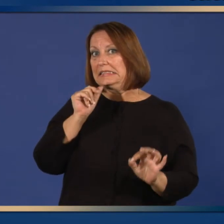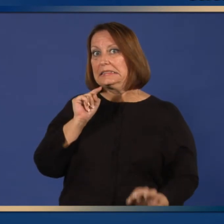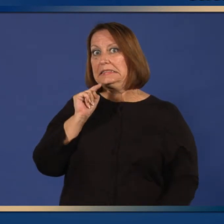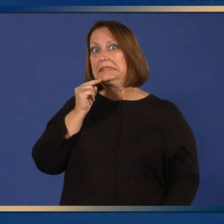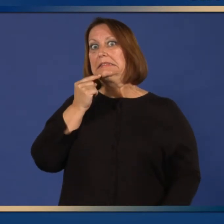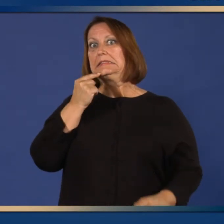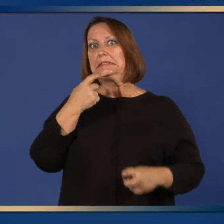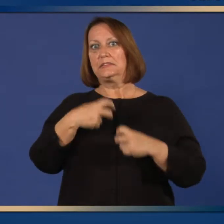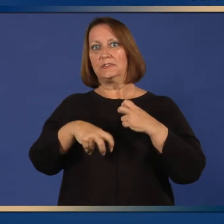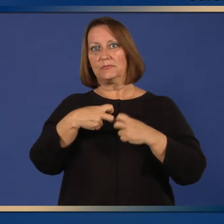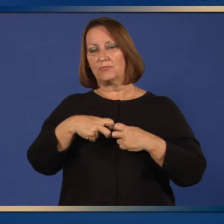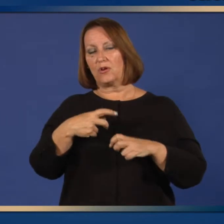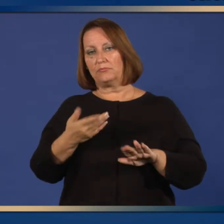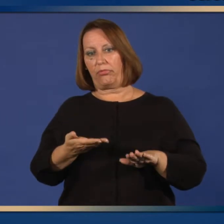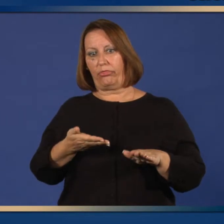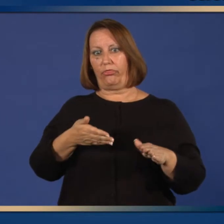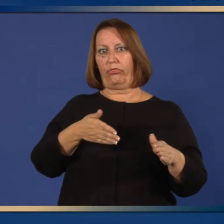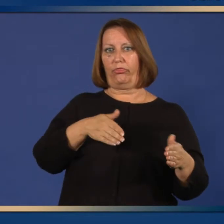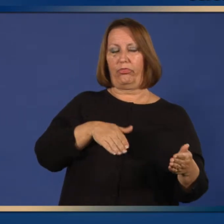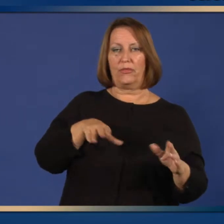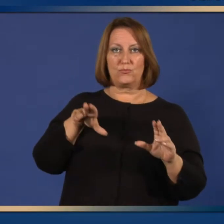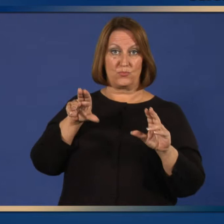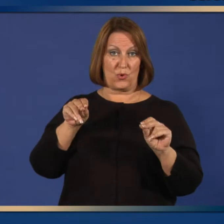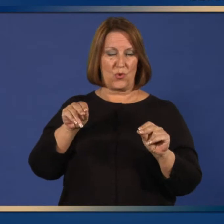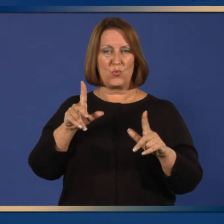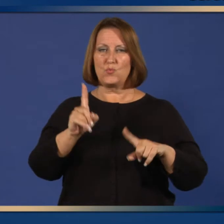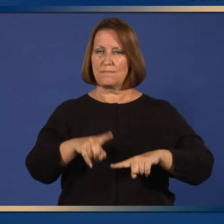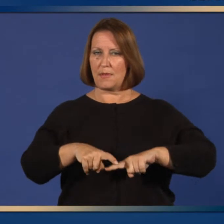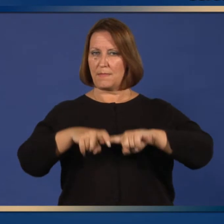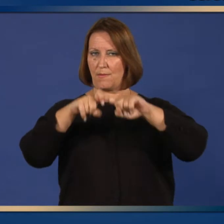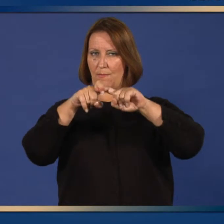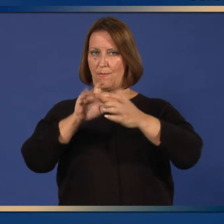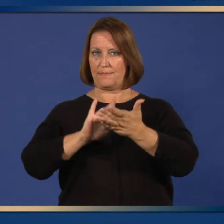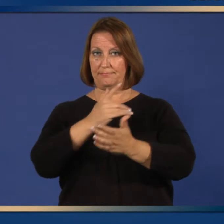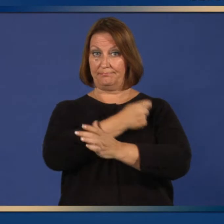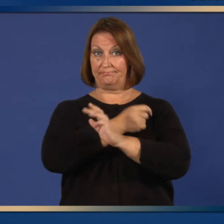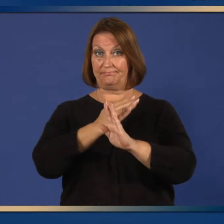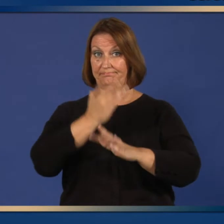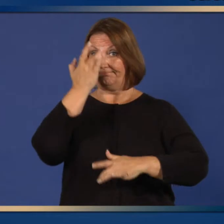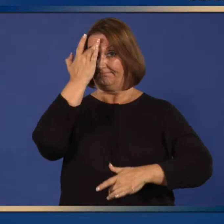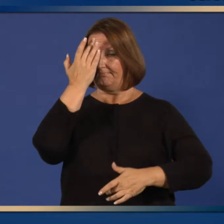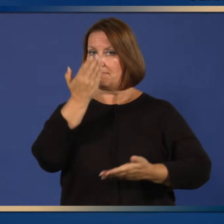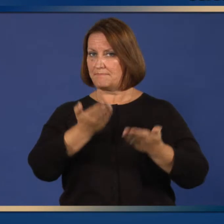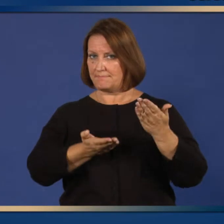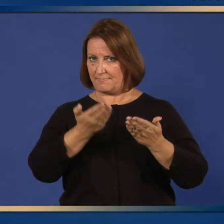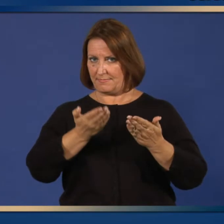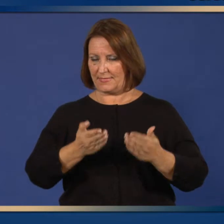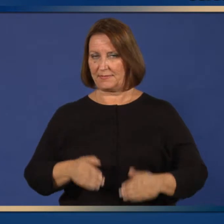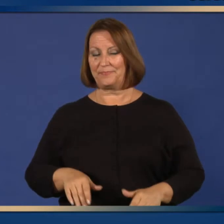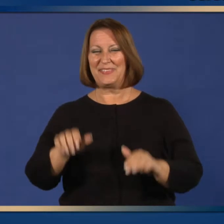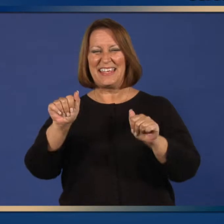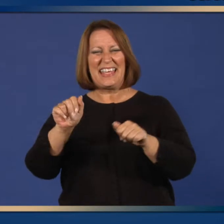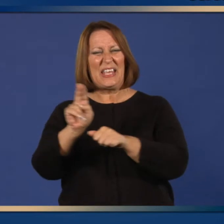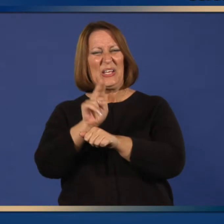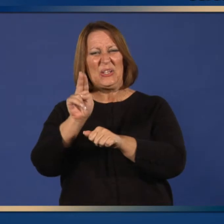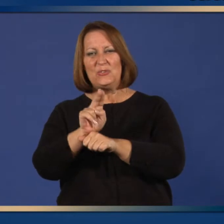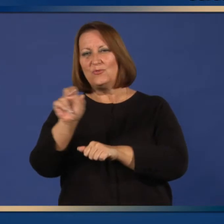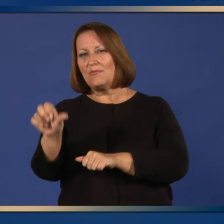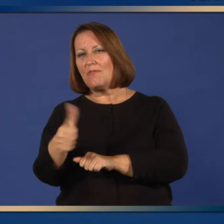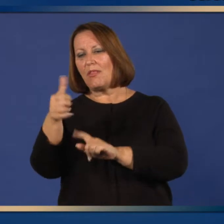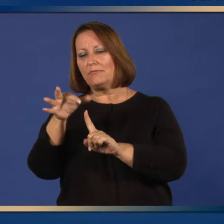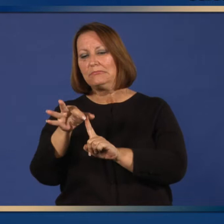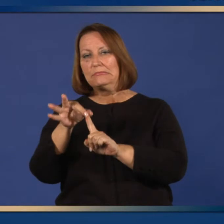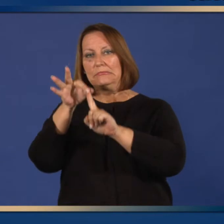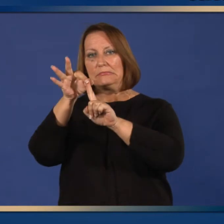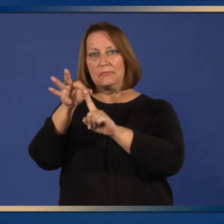As an alternative, physicians might consider using influenza antiviral chemoprophylaxis